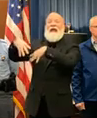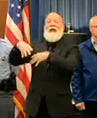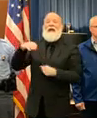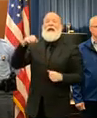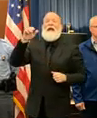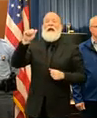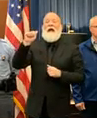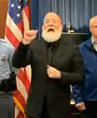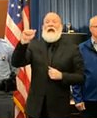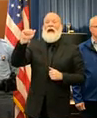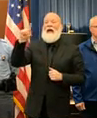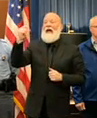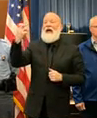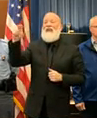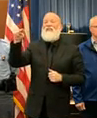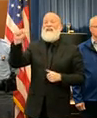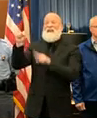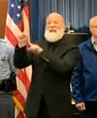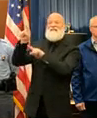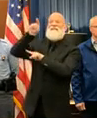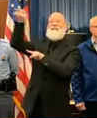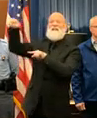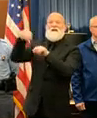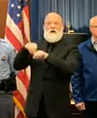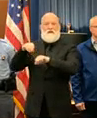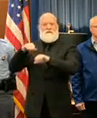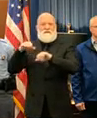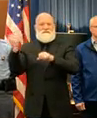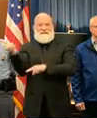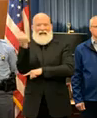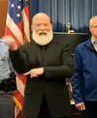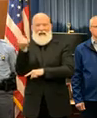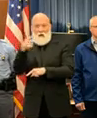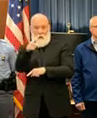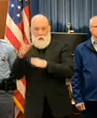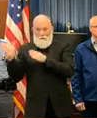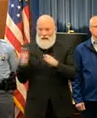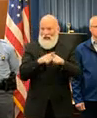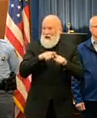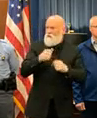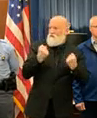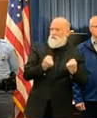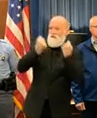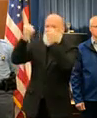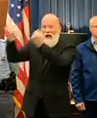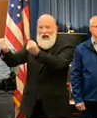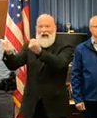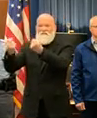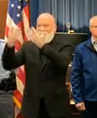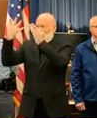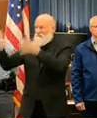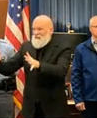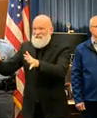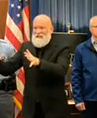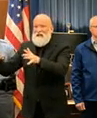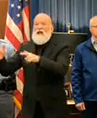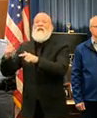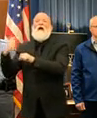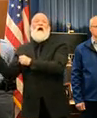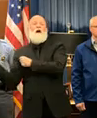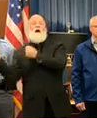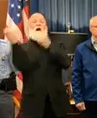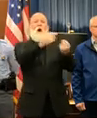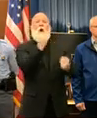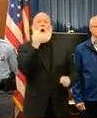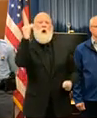and you're living north of I-20, we would encourage you to make every effort to get home Saturday night. If you don't, and